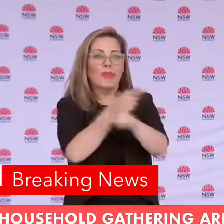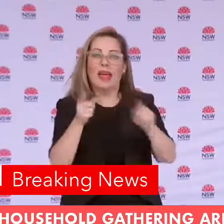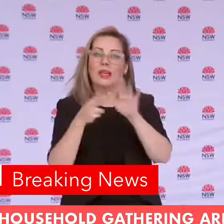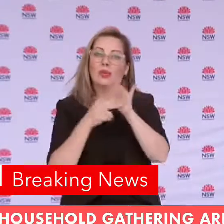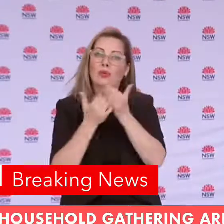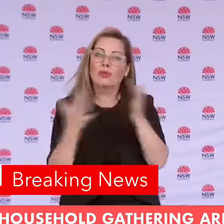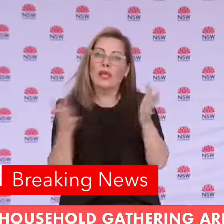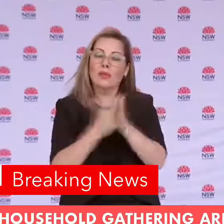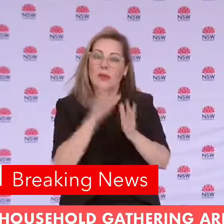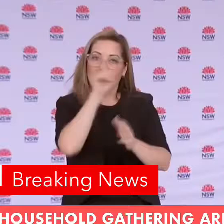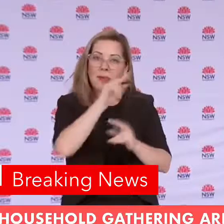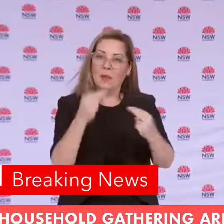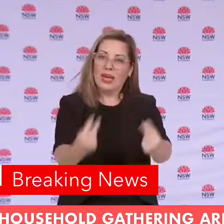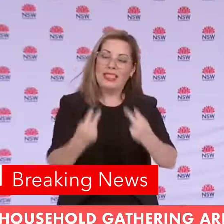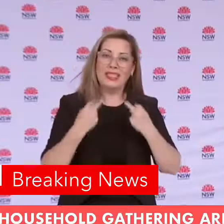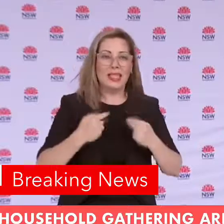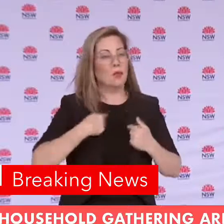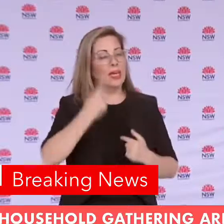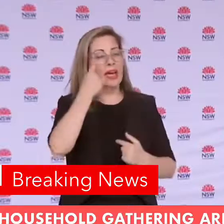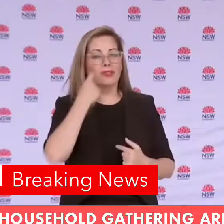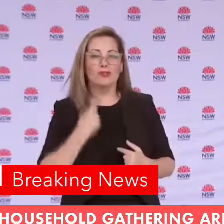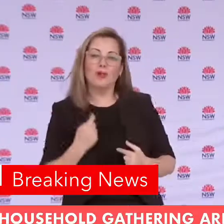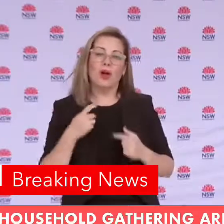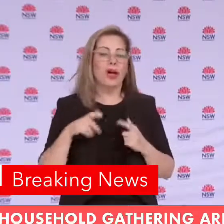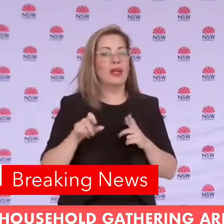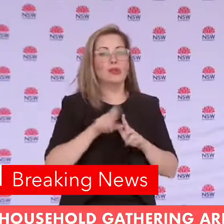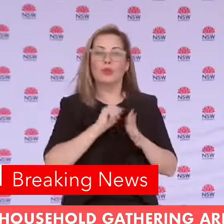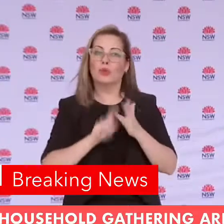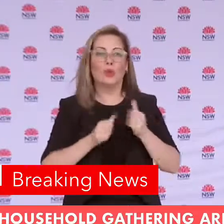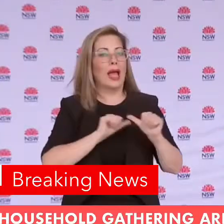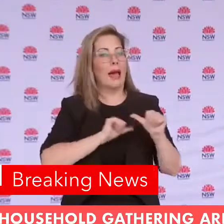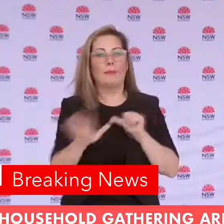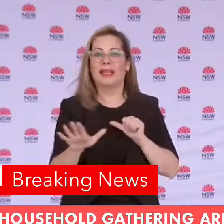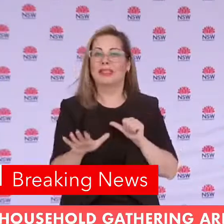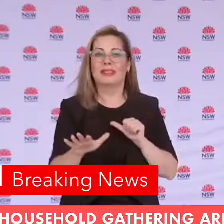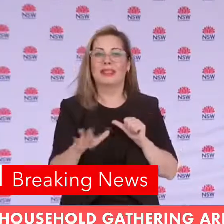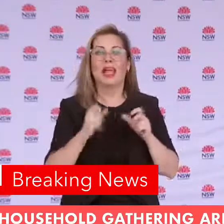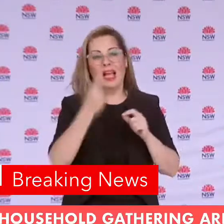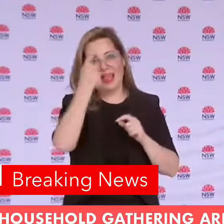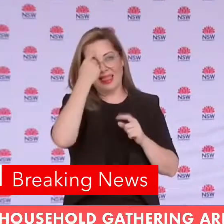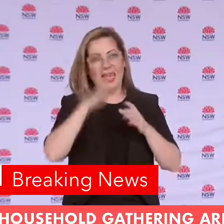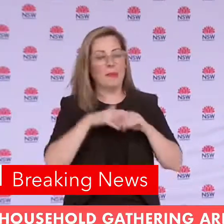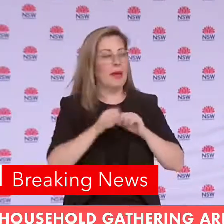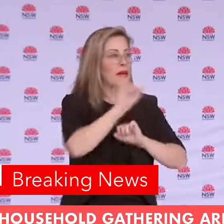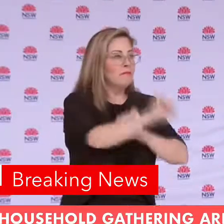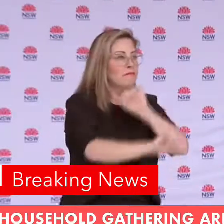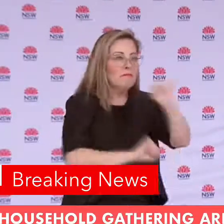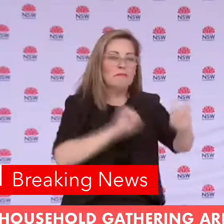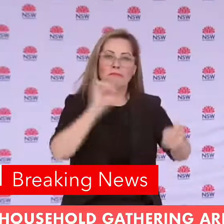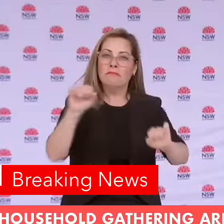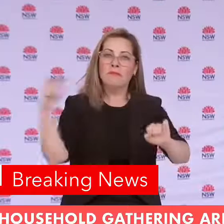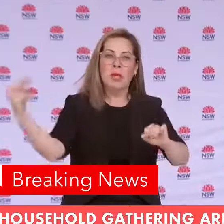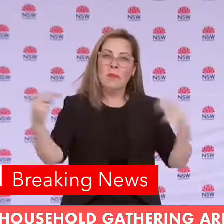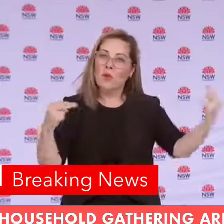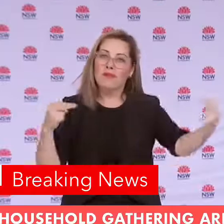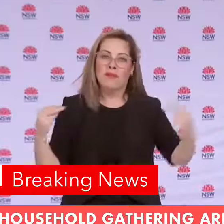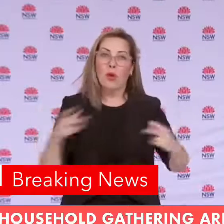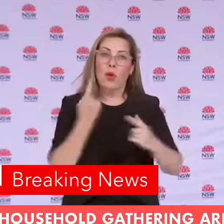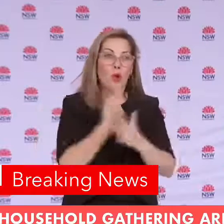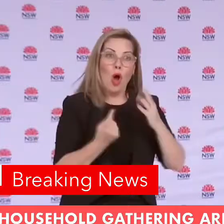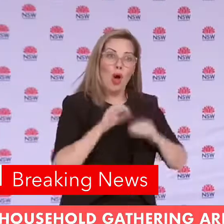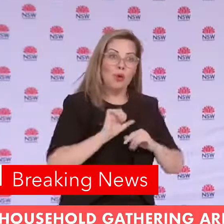and also the impacts on people's livelihoods and the mental health issues. So we do try and take that collective